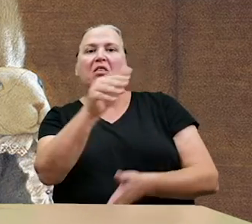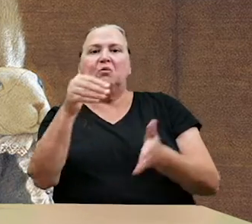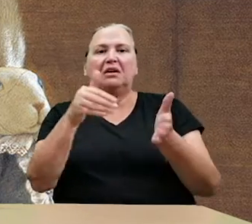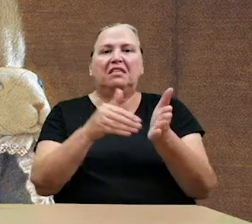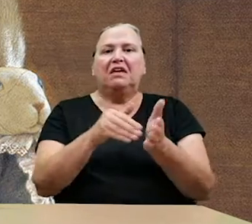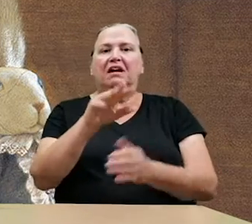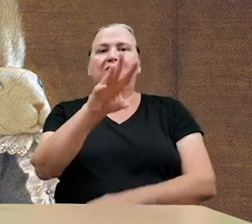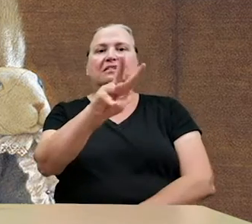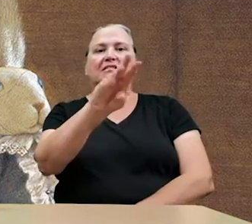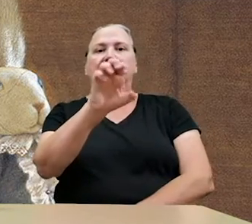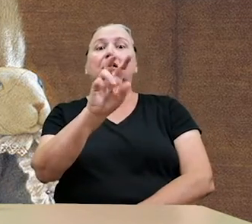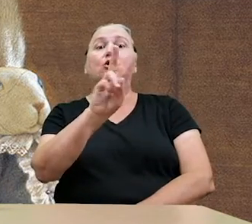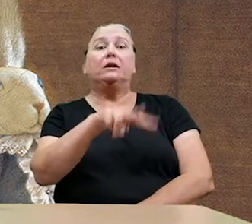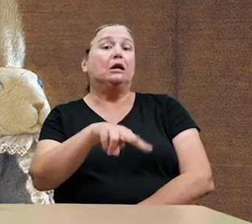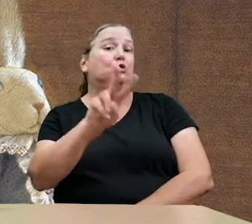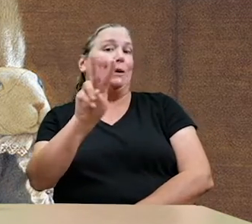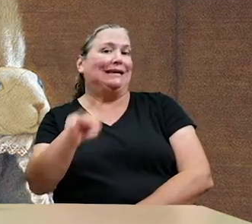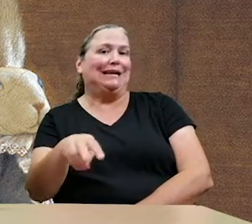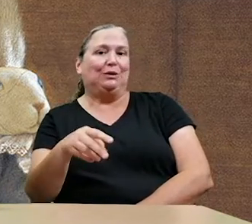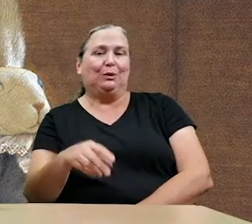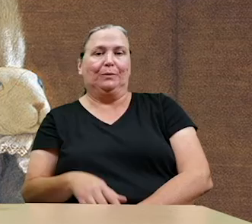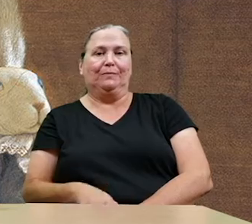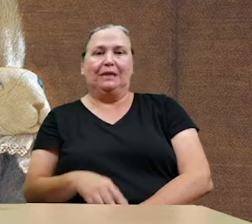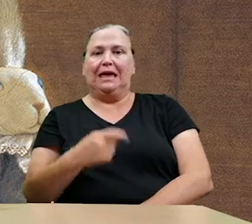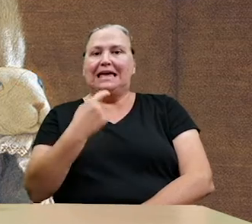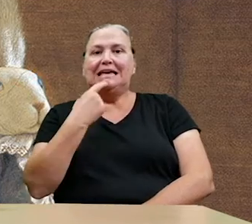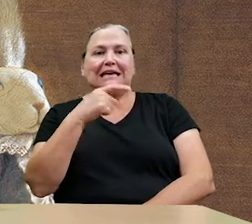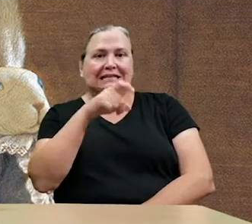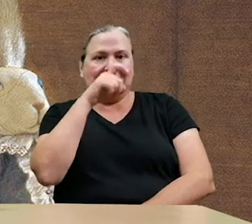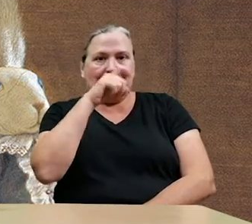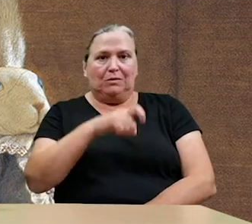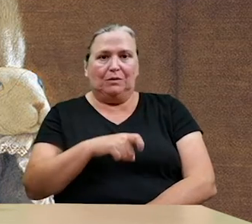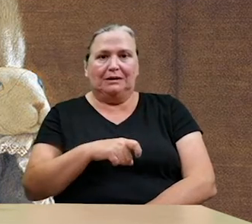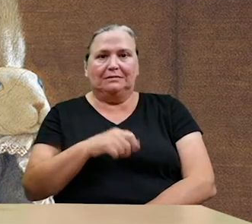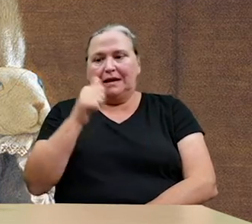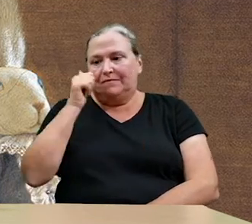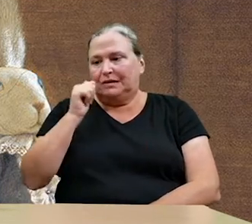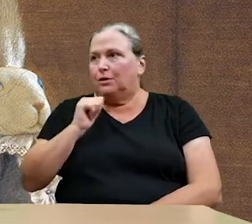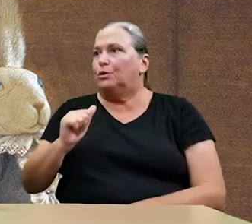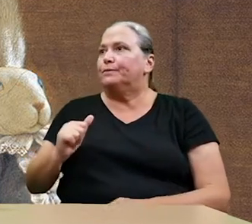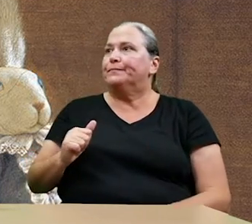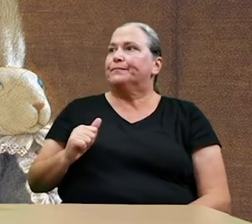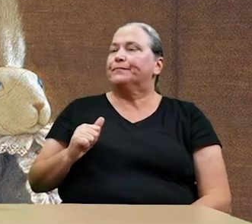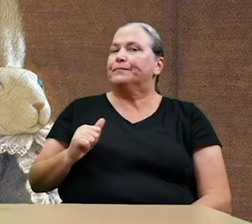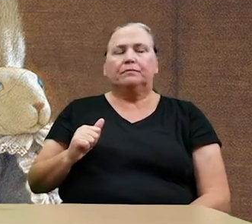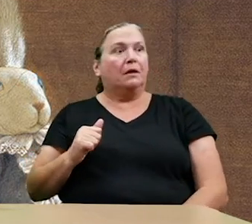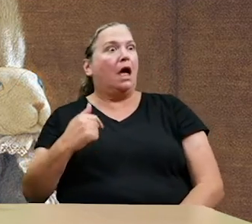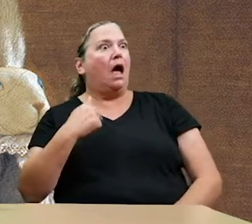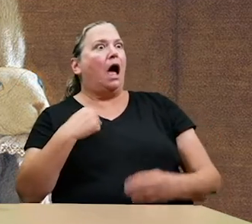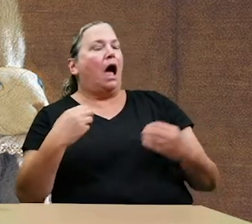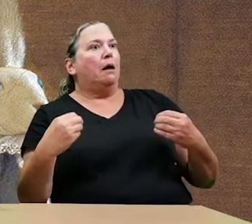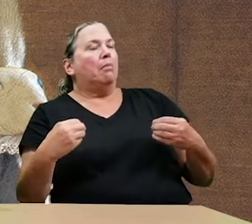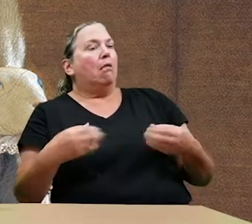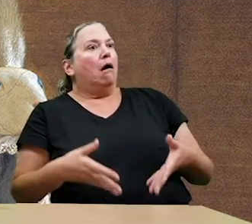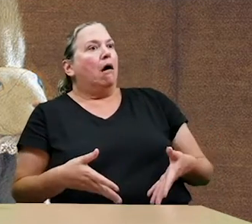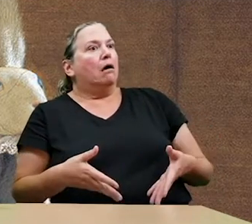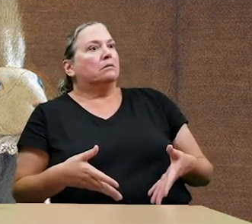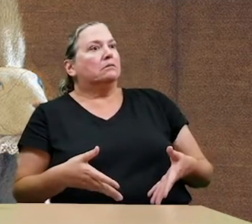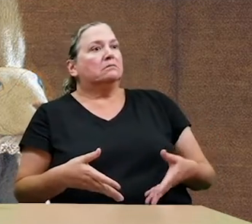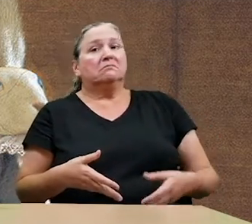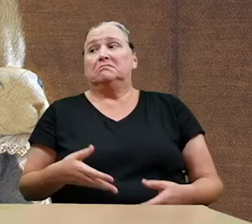3,622, said the witch. I am lost, said the beautiful princess. What of it? Said the